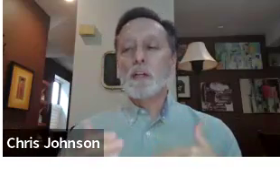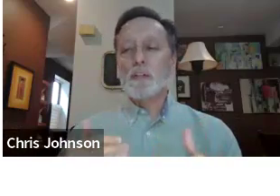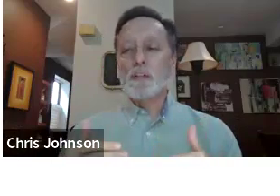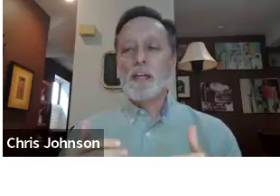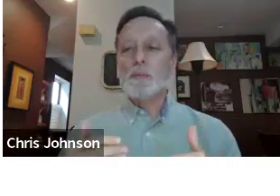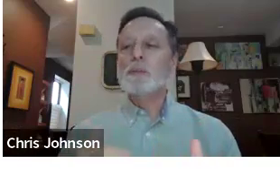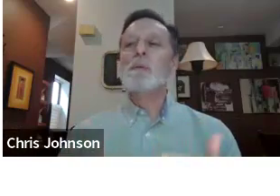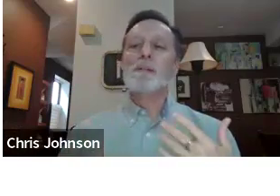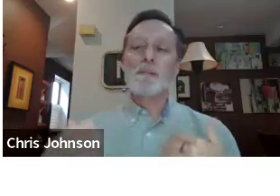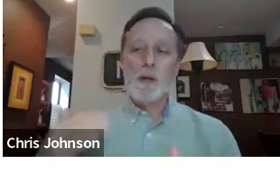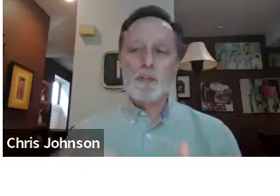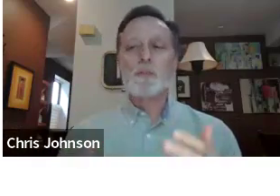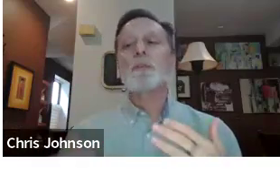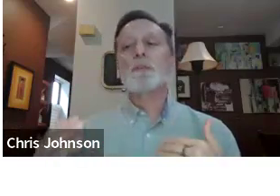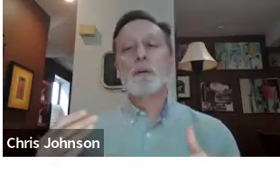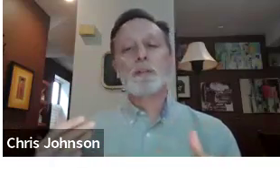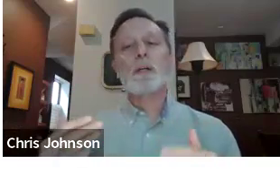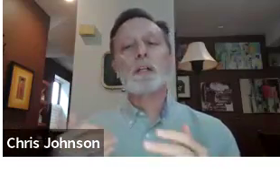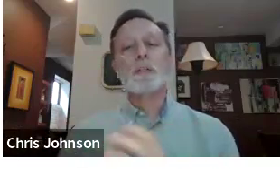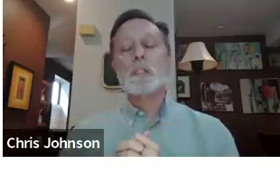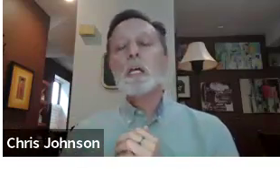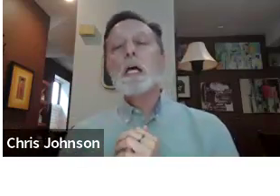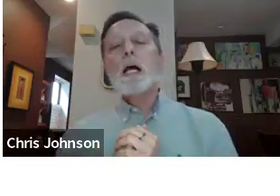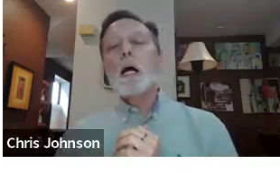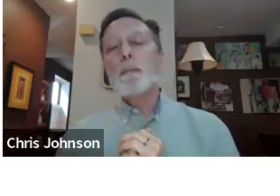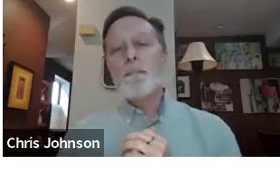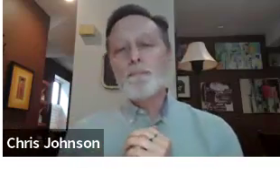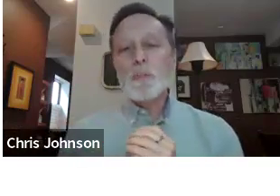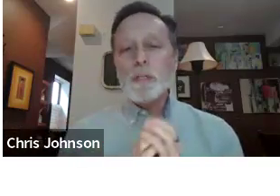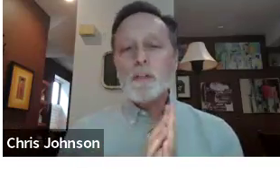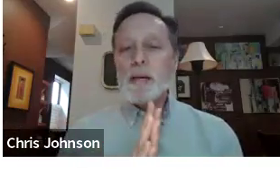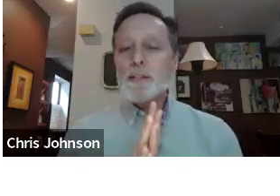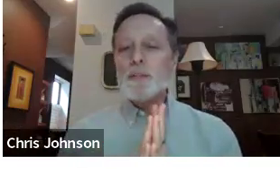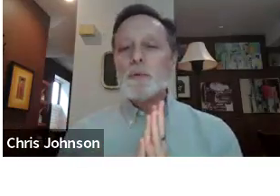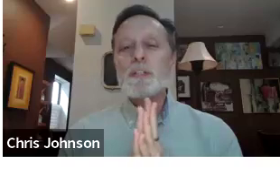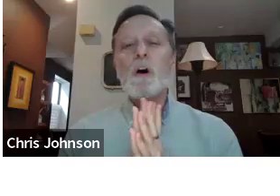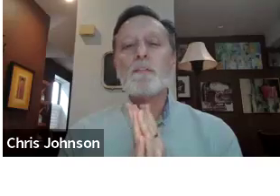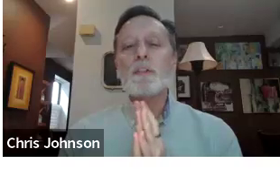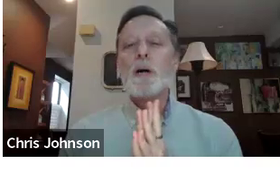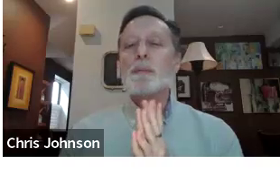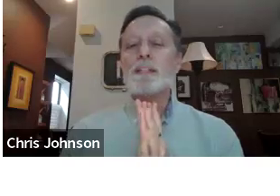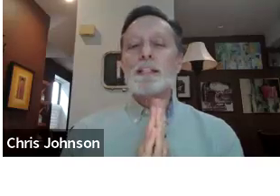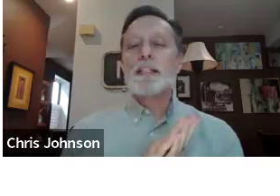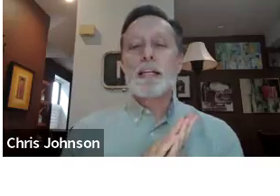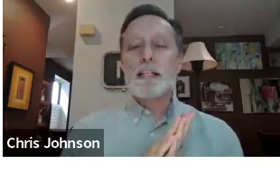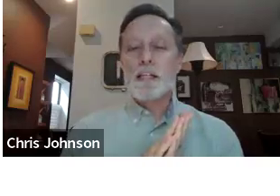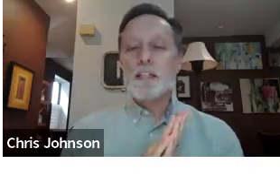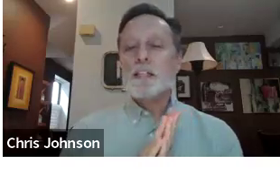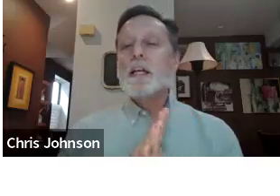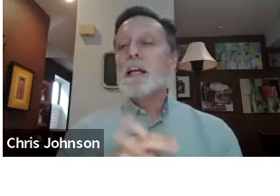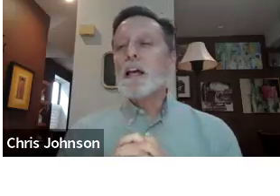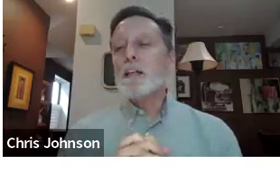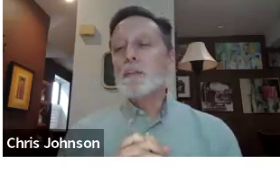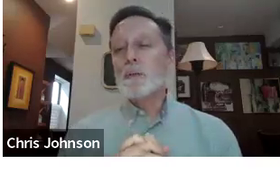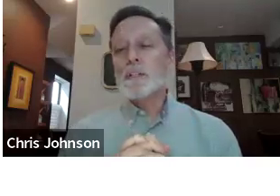is very understandable to us as Westerners or as Americans. So we're going to go back to Lloyd's Coffee Shop in